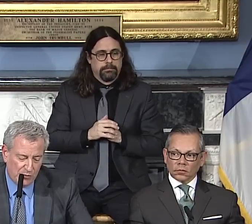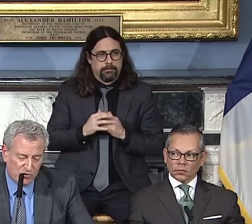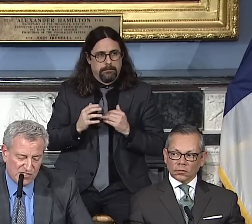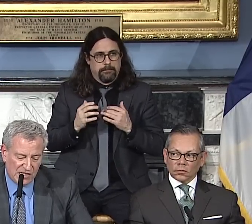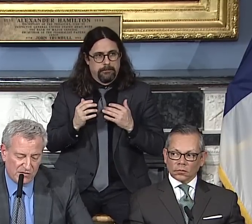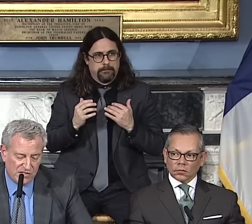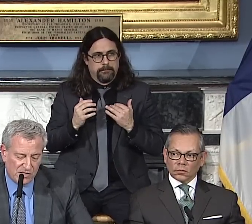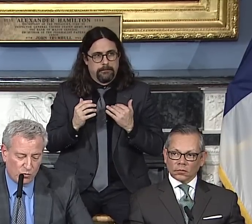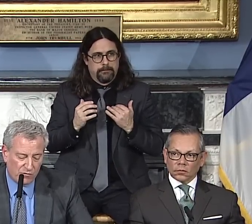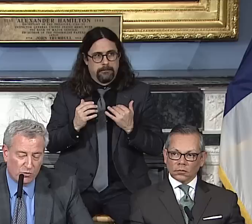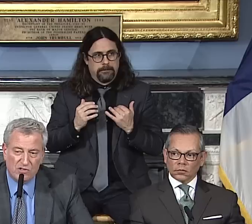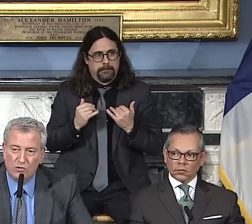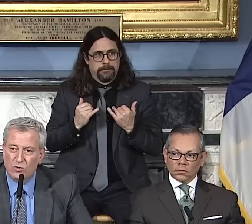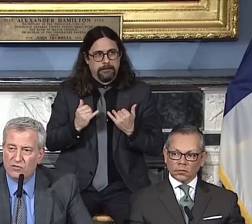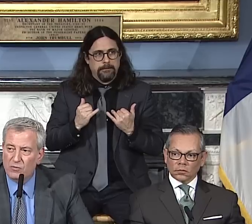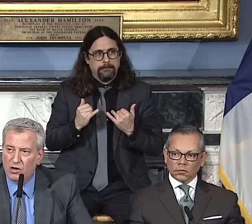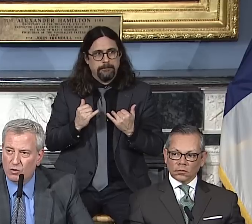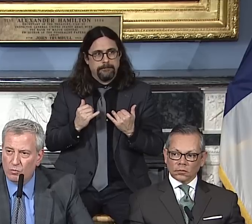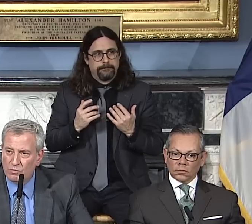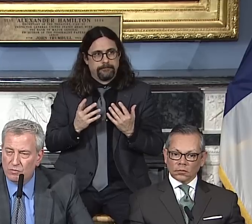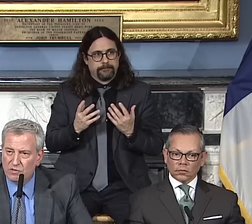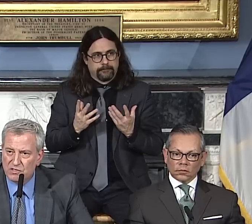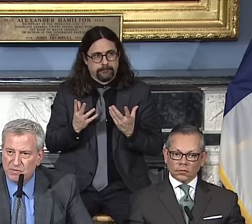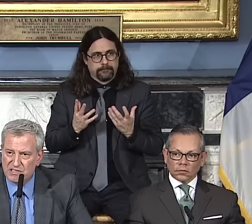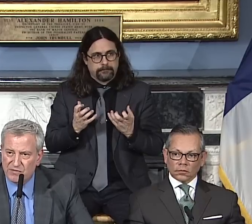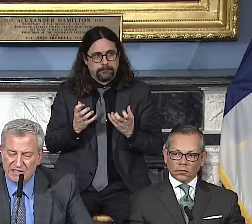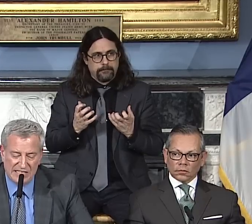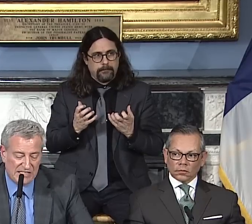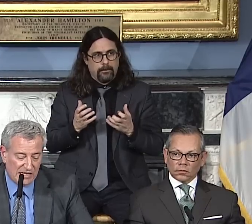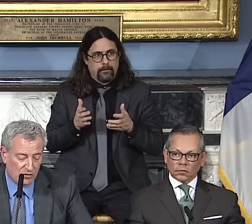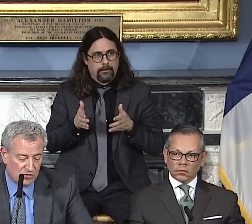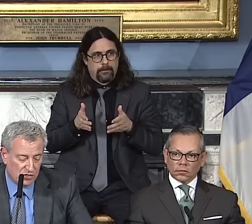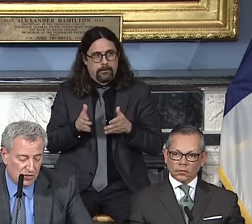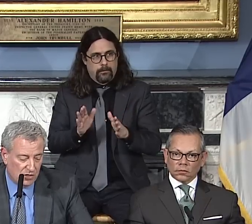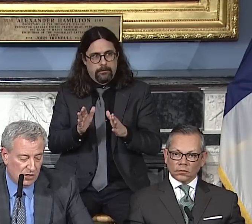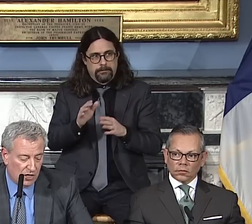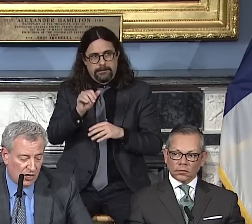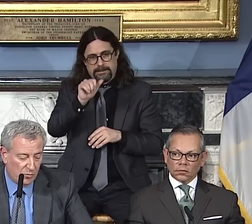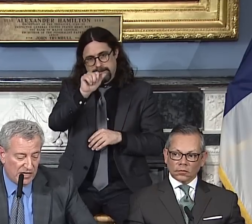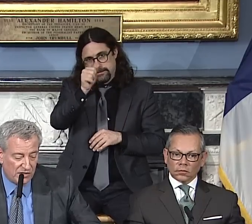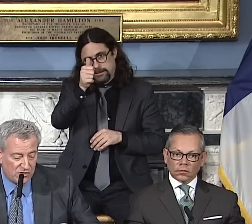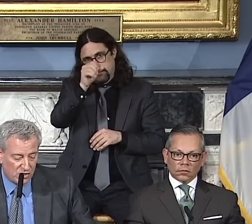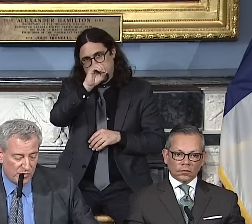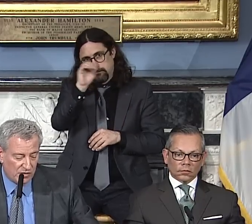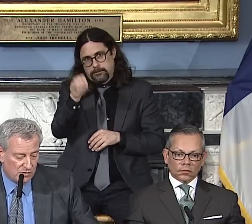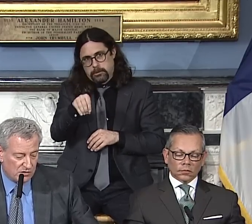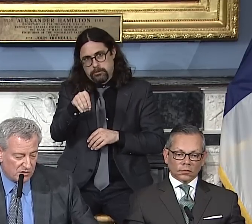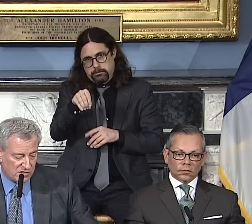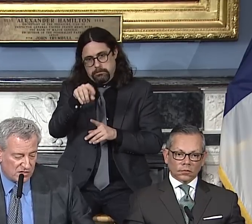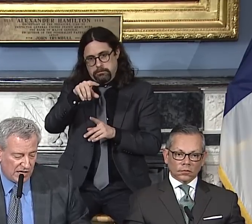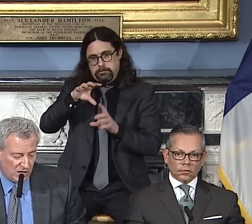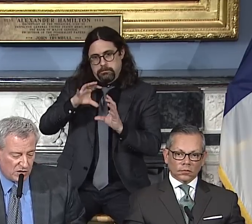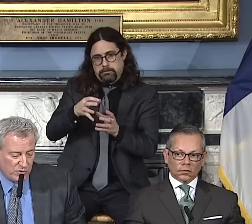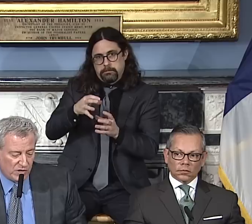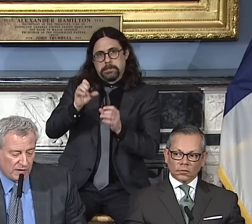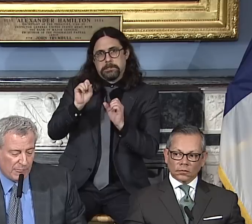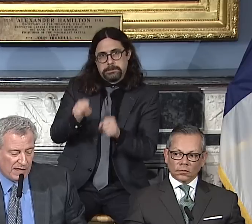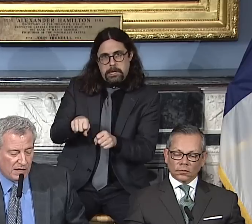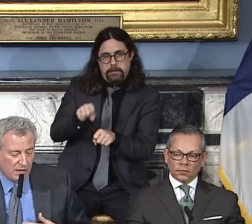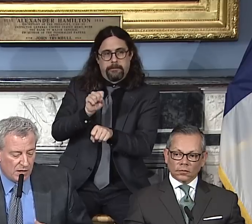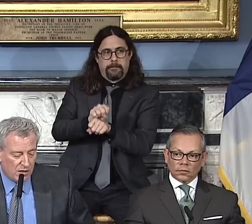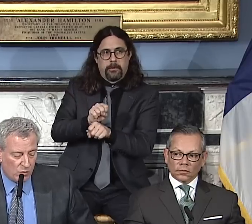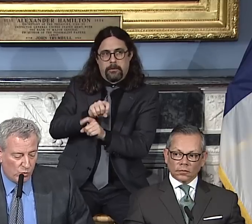authorize 10% of the city workforce to work from home. The specific details are being determined, so this is